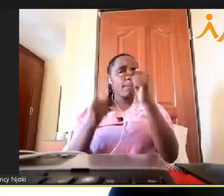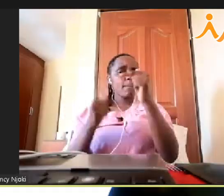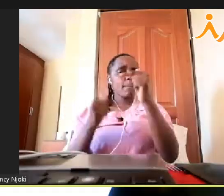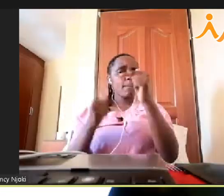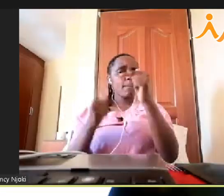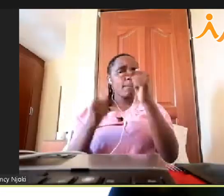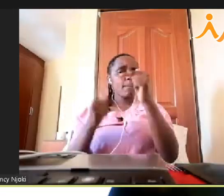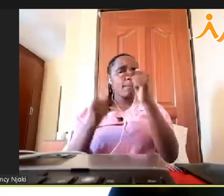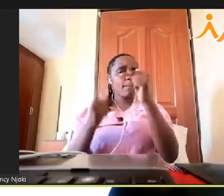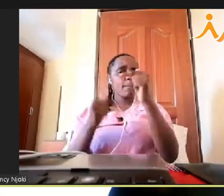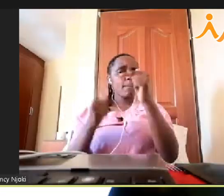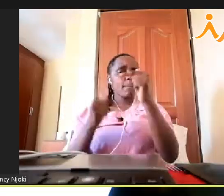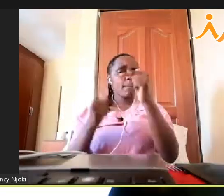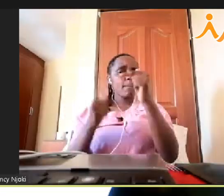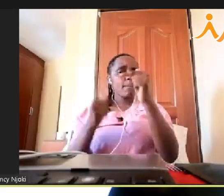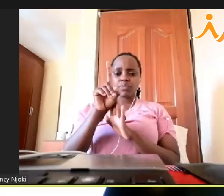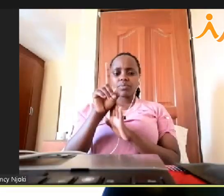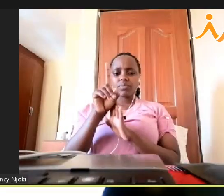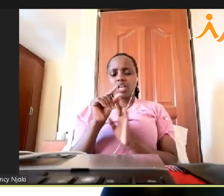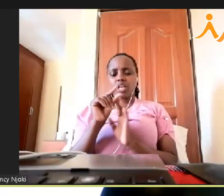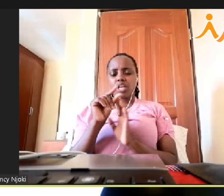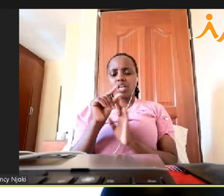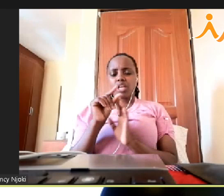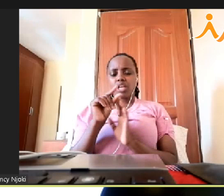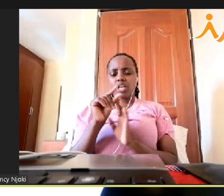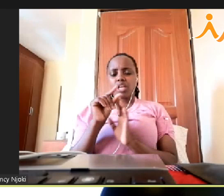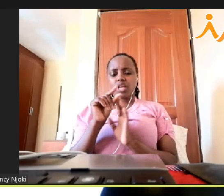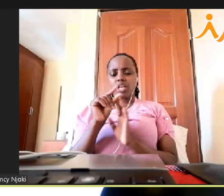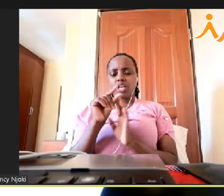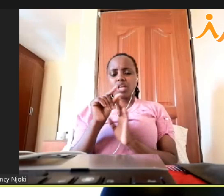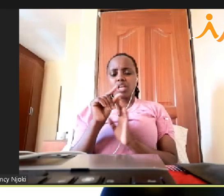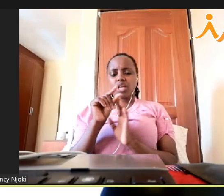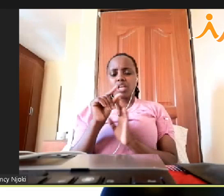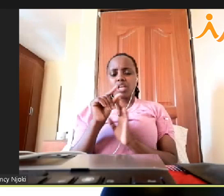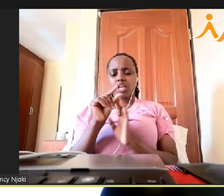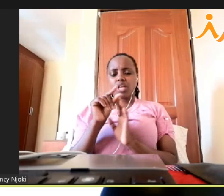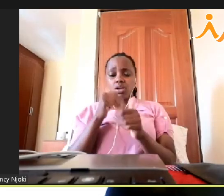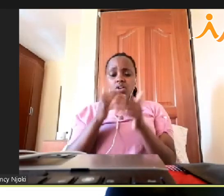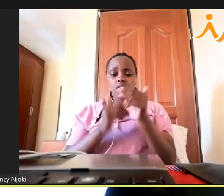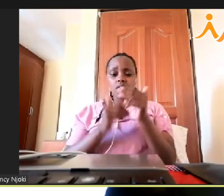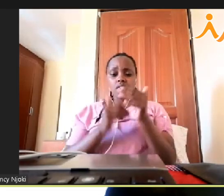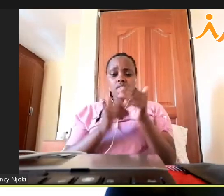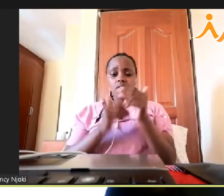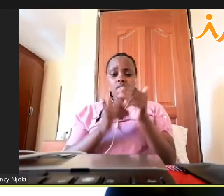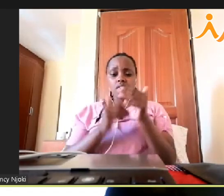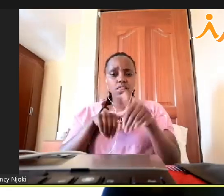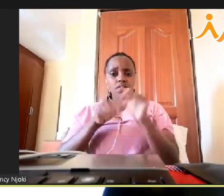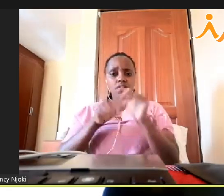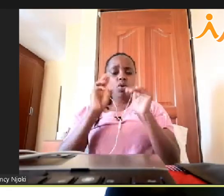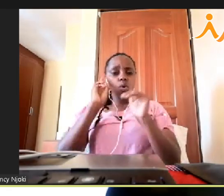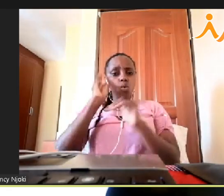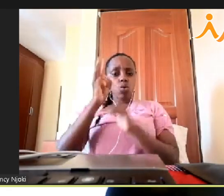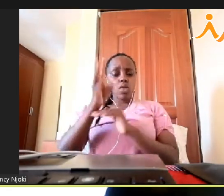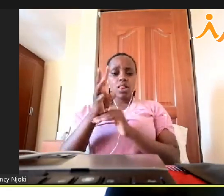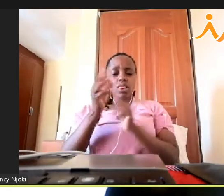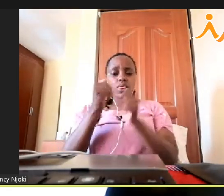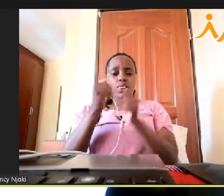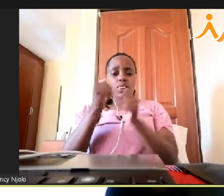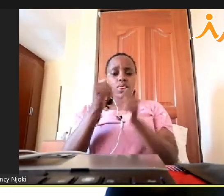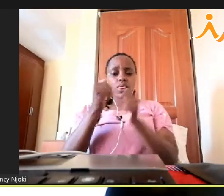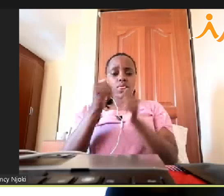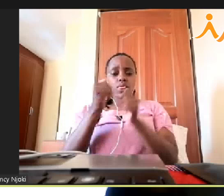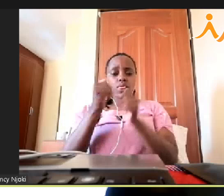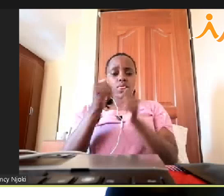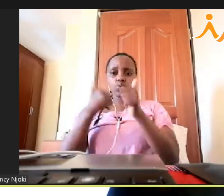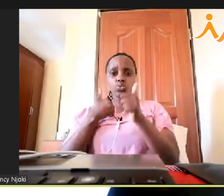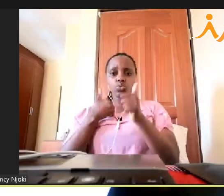we then, developed a small technical working group that will then follow up the contributions that